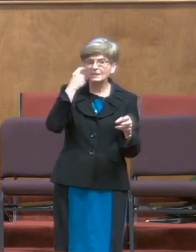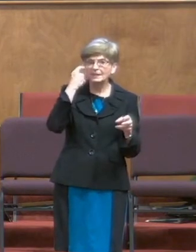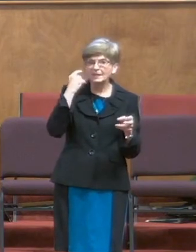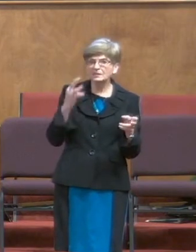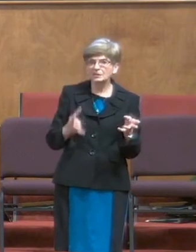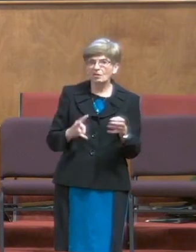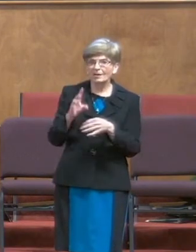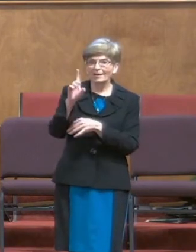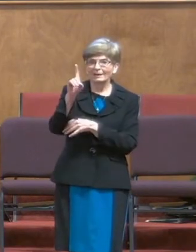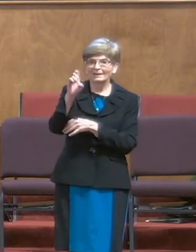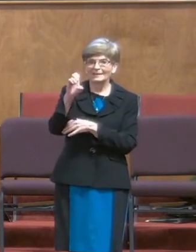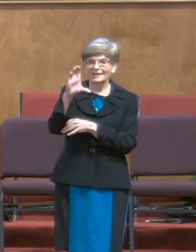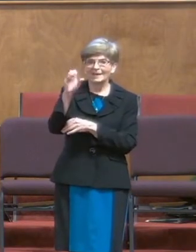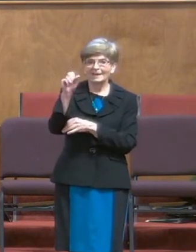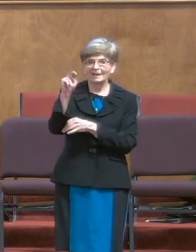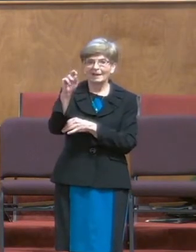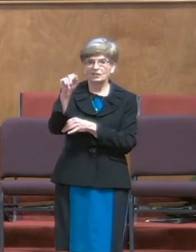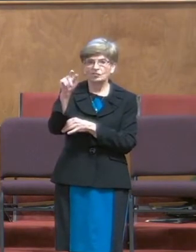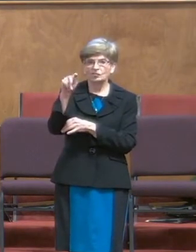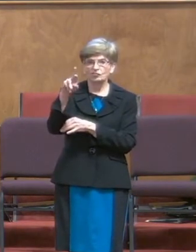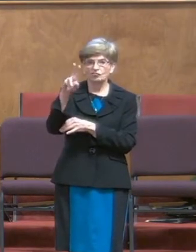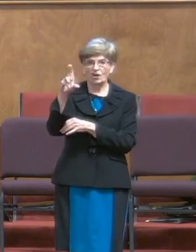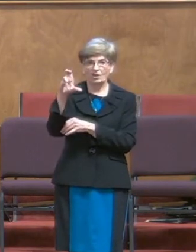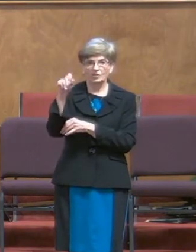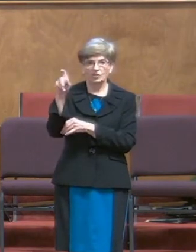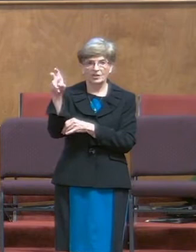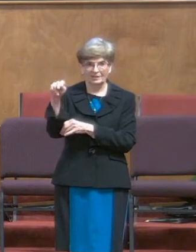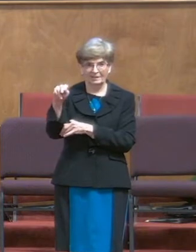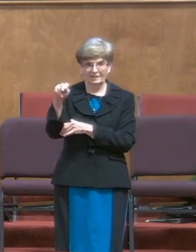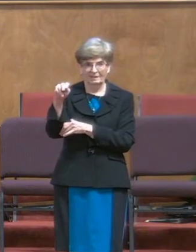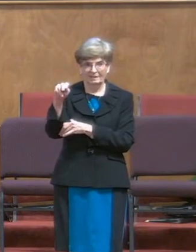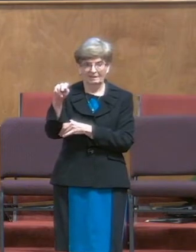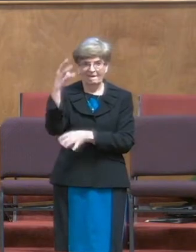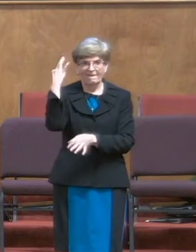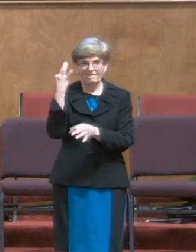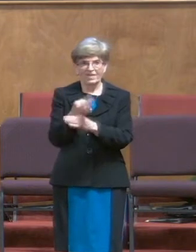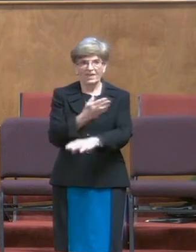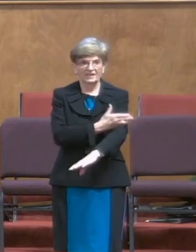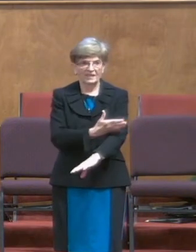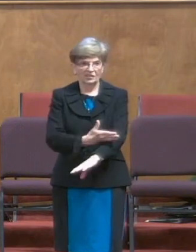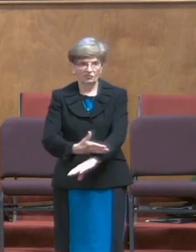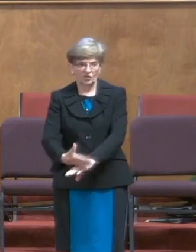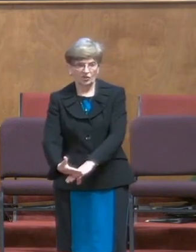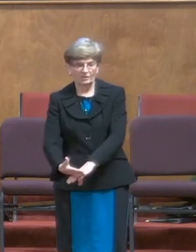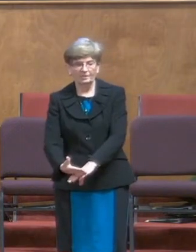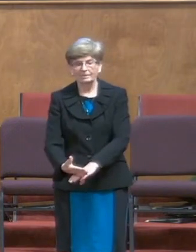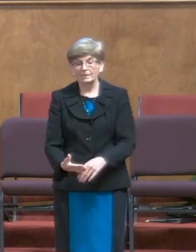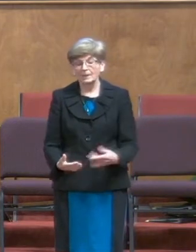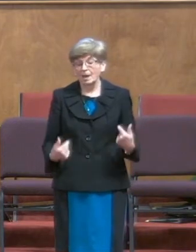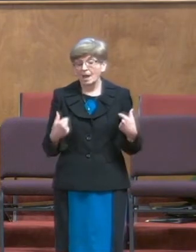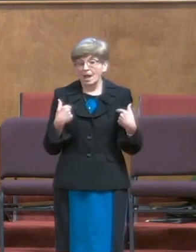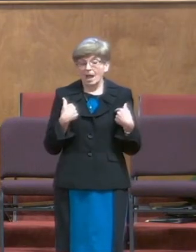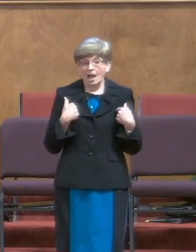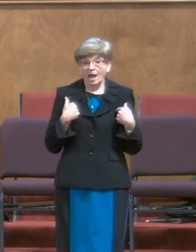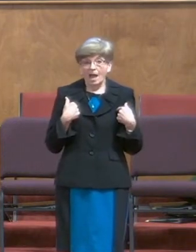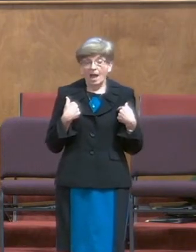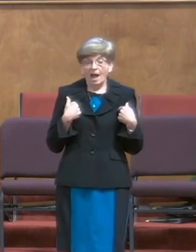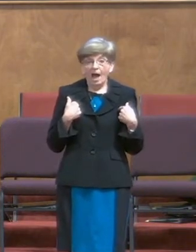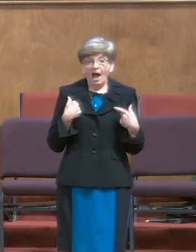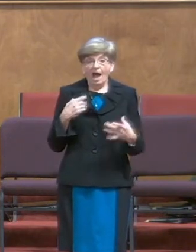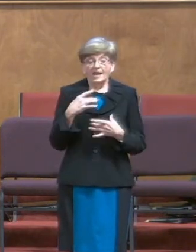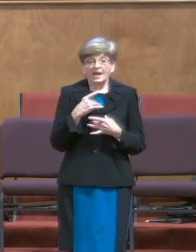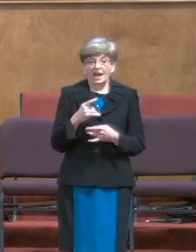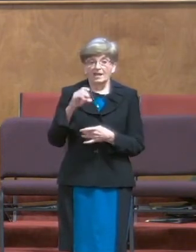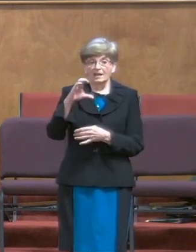called deconstruction. Faith deconstruction. And really, I kind of always go back to Charles